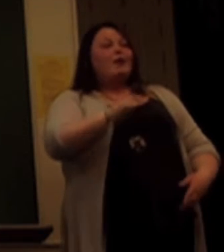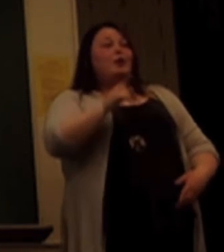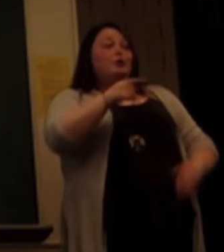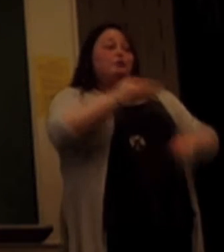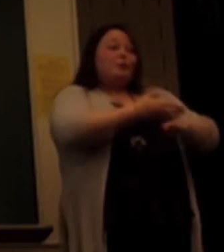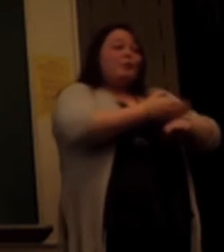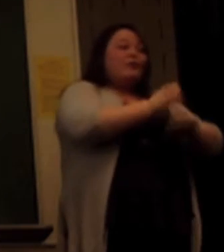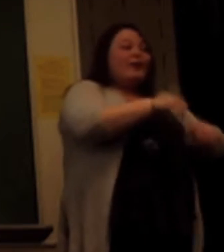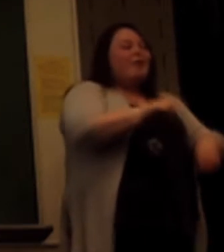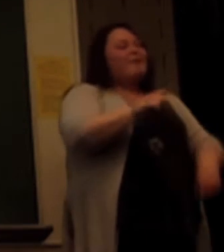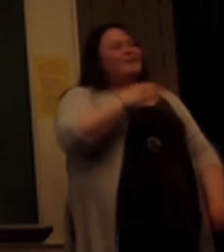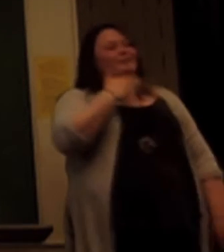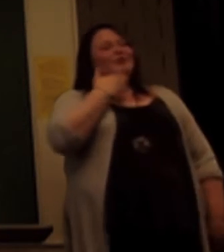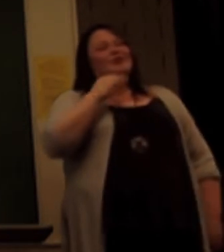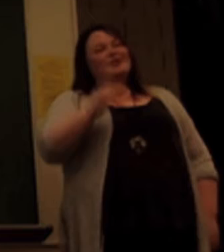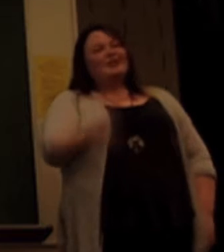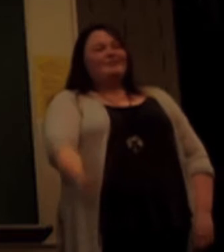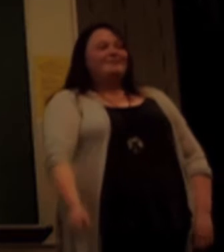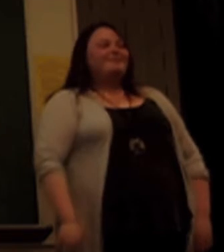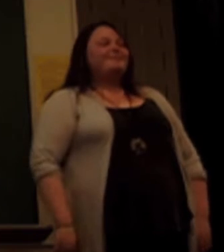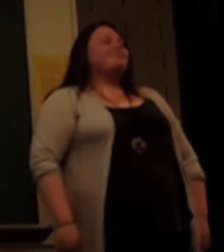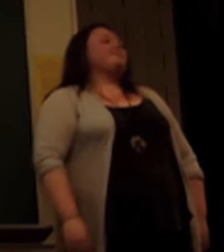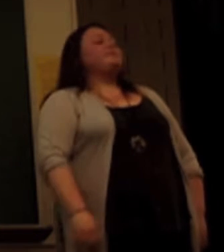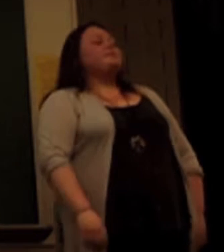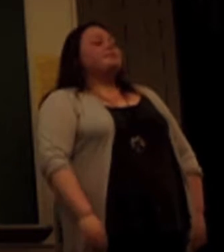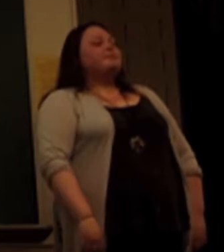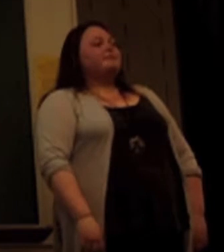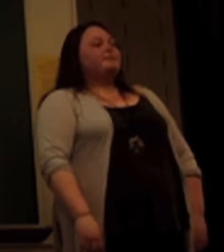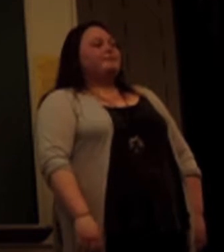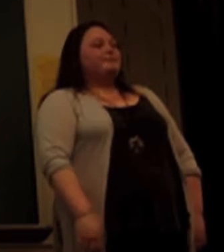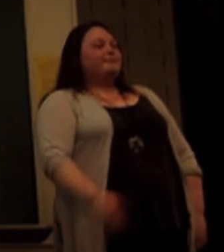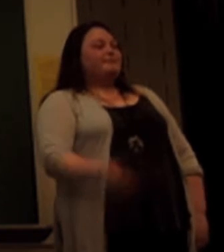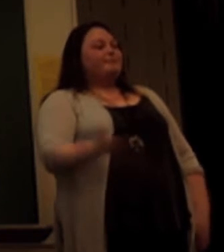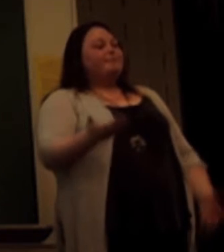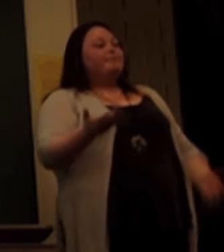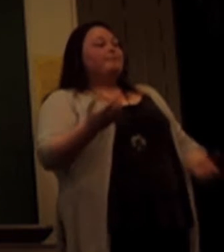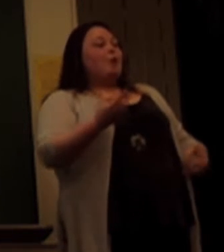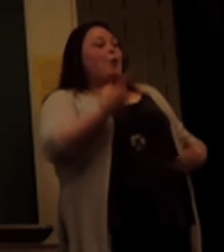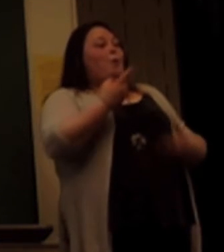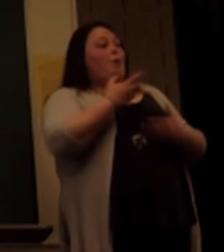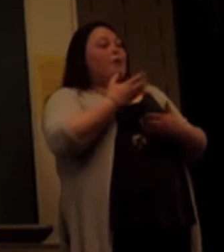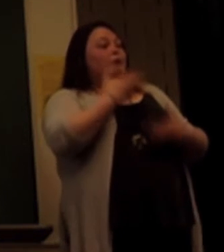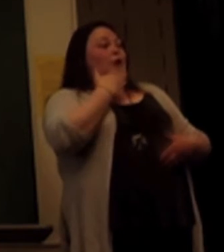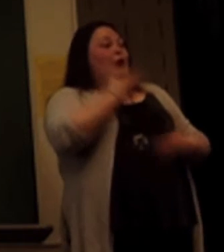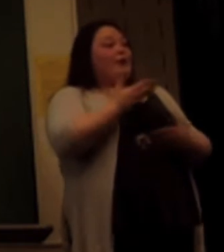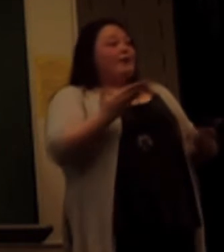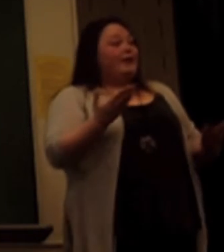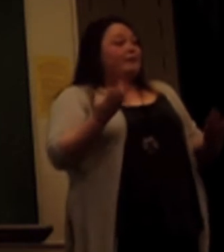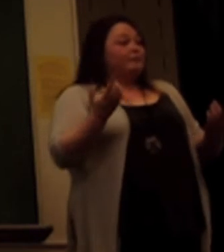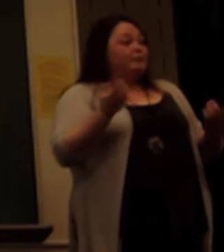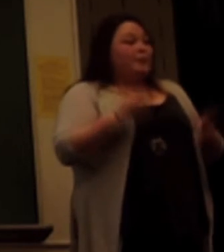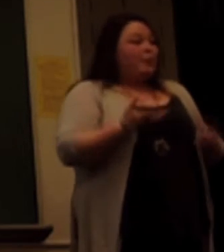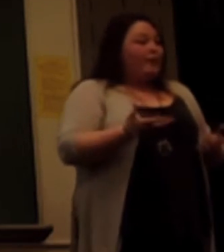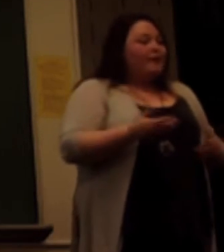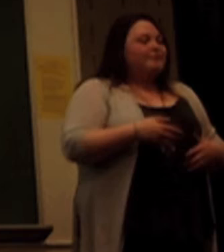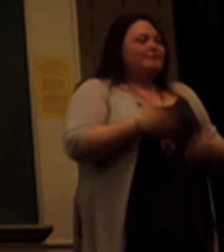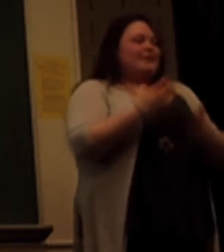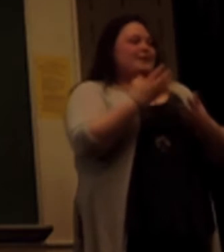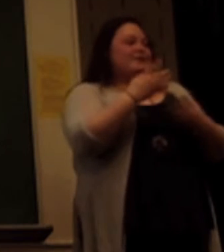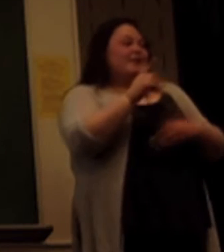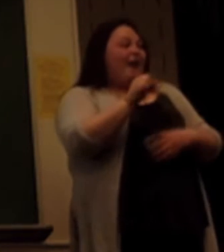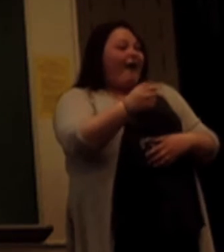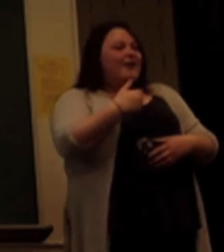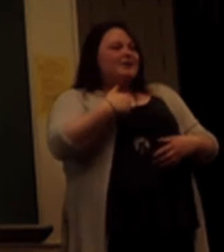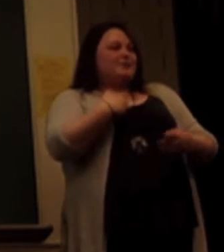try. So my best memories was actually passing the DOS screening, because during it, I thought I did really, really bad because it's right near a railroad